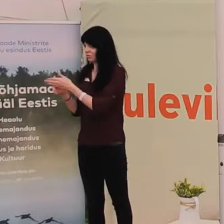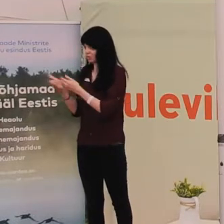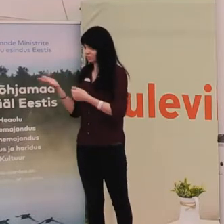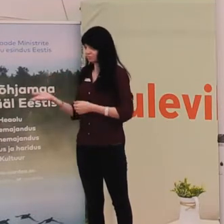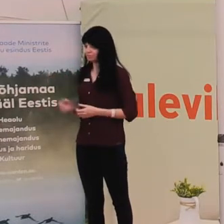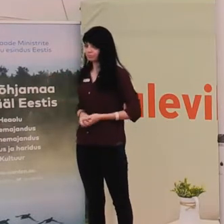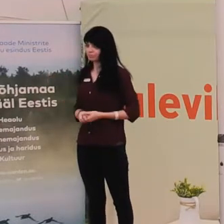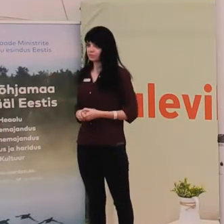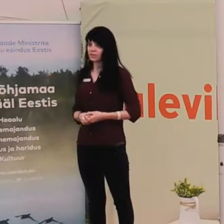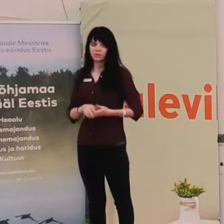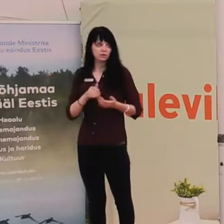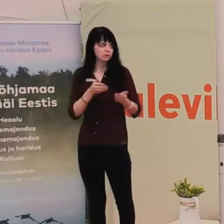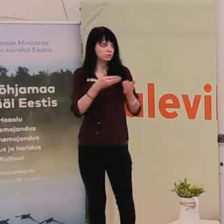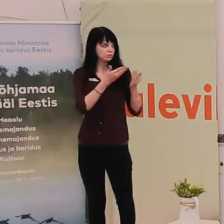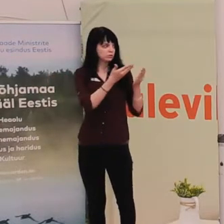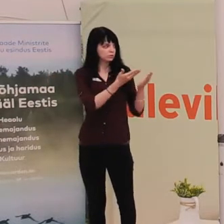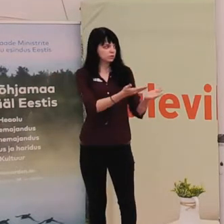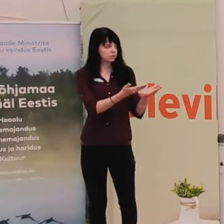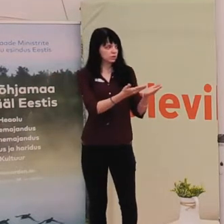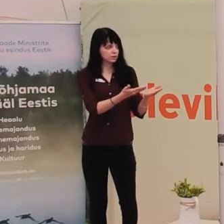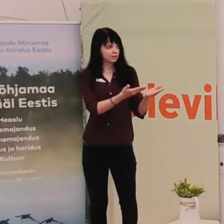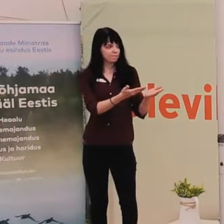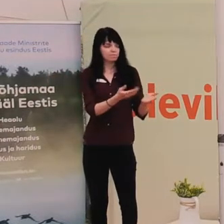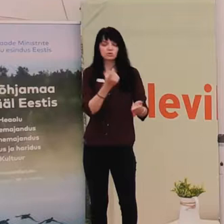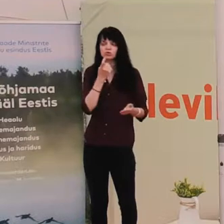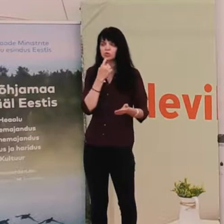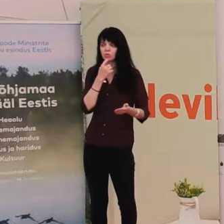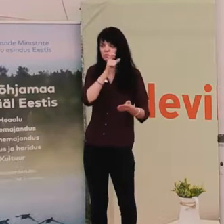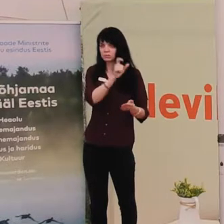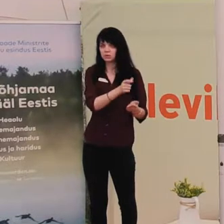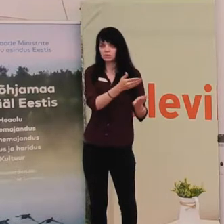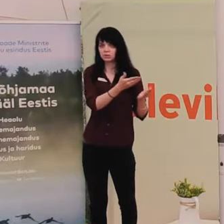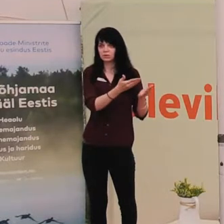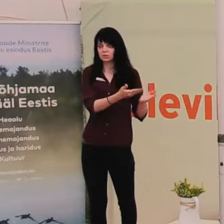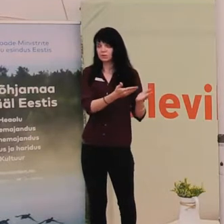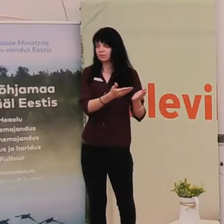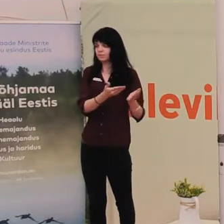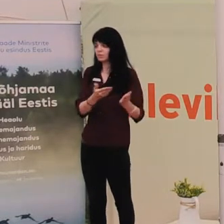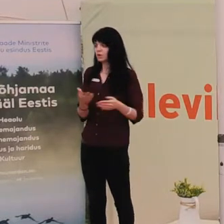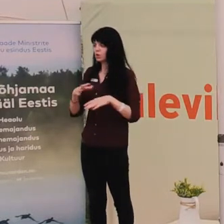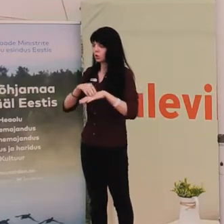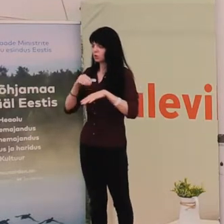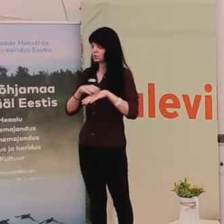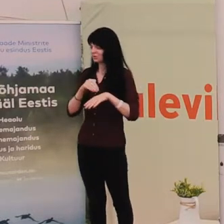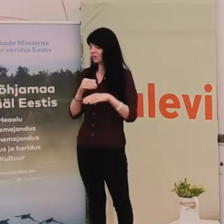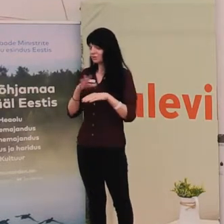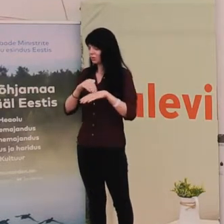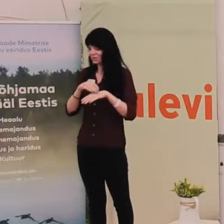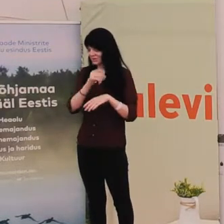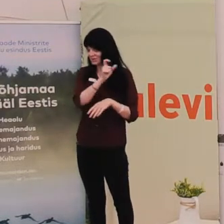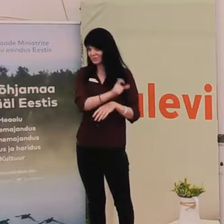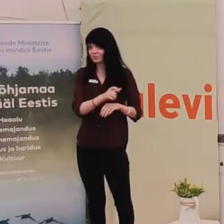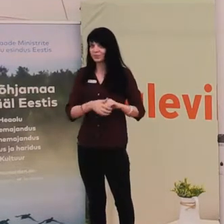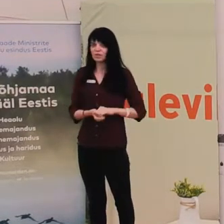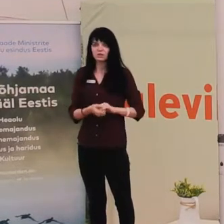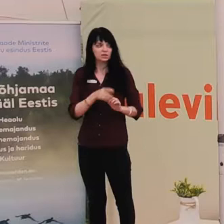And Mikael, who is sitting next to me, is from Sweden. And you're a researcher at the Swedish Environment Research Center. So on a daily basis, what do you